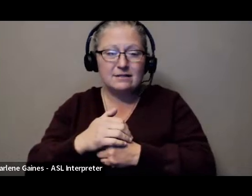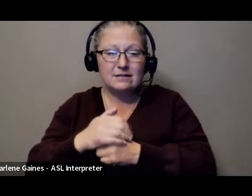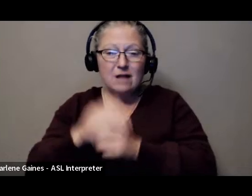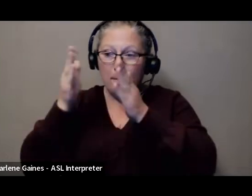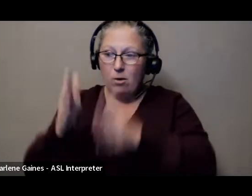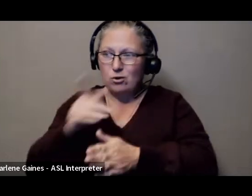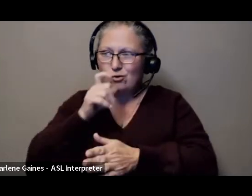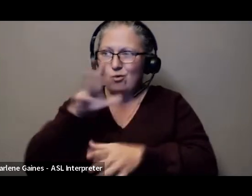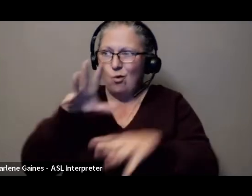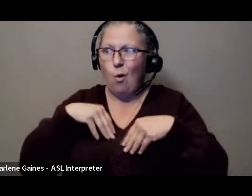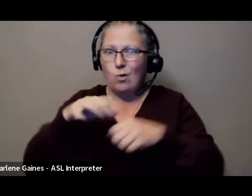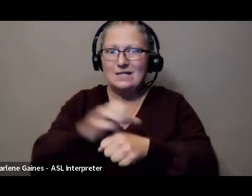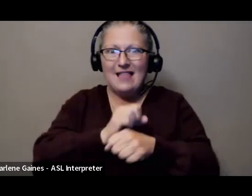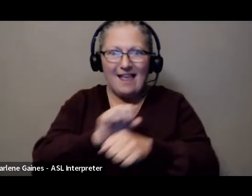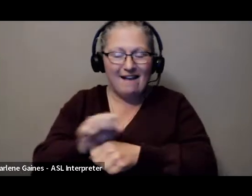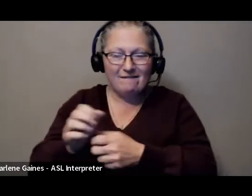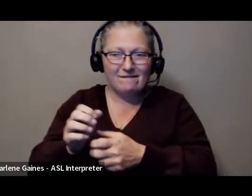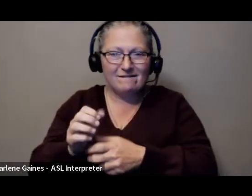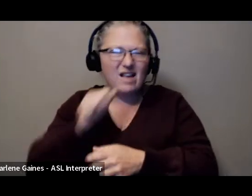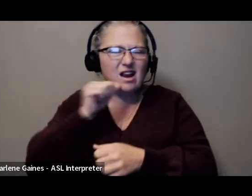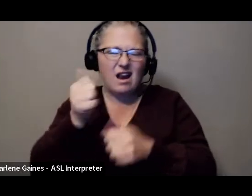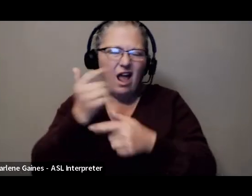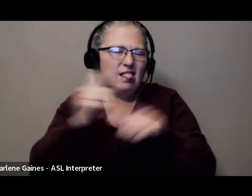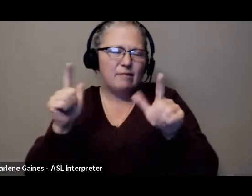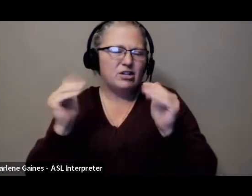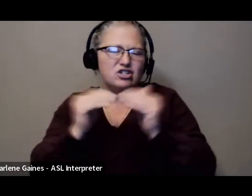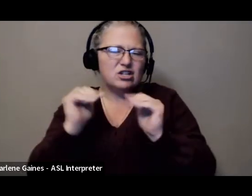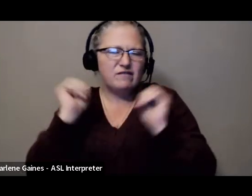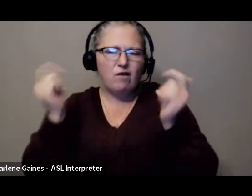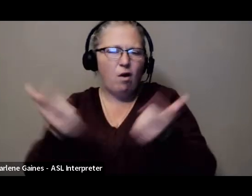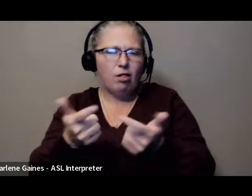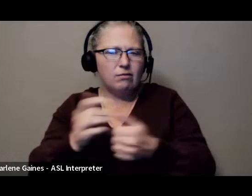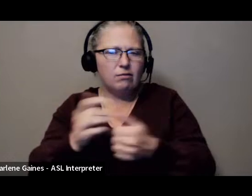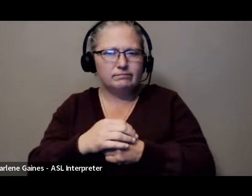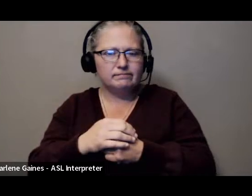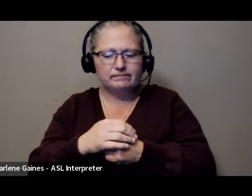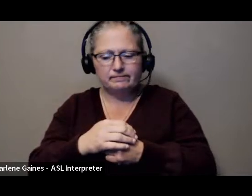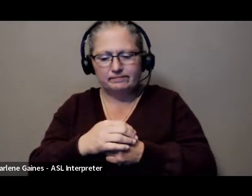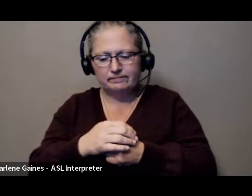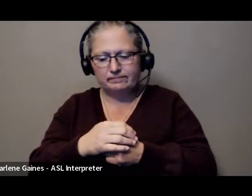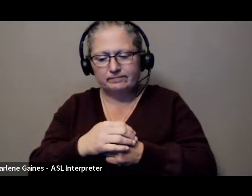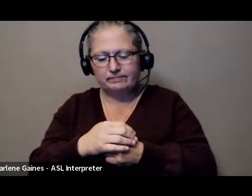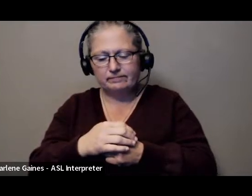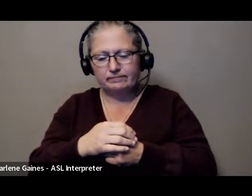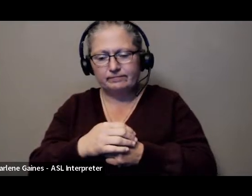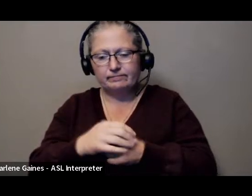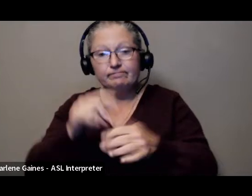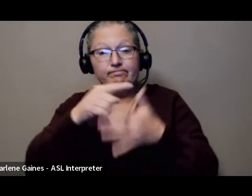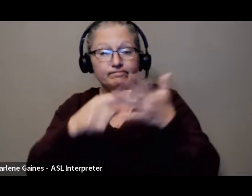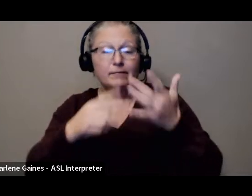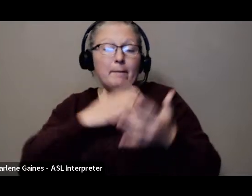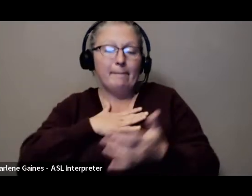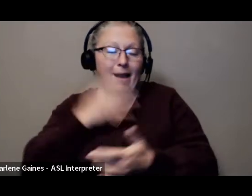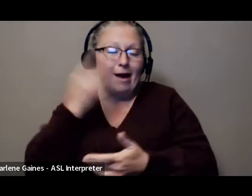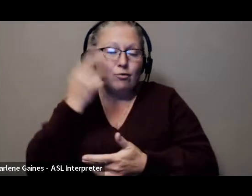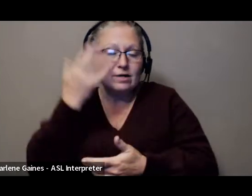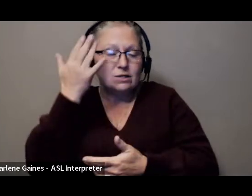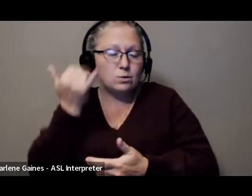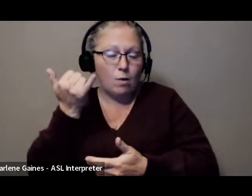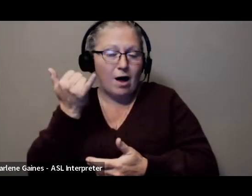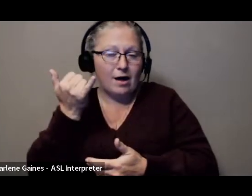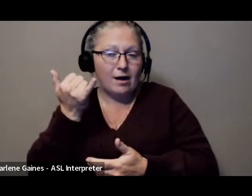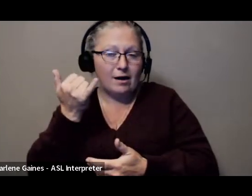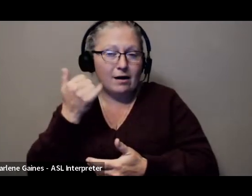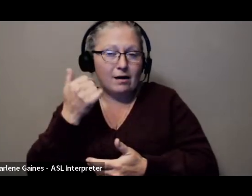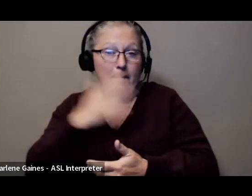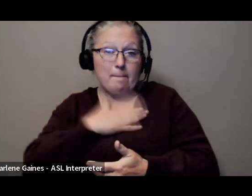owned slaves. That is not liberty and justice for all. So those are my reasons why,